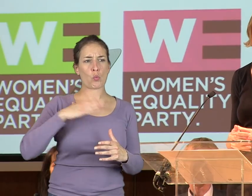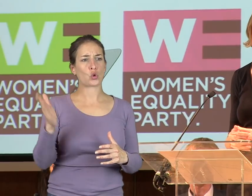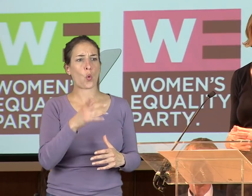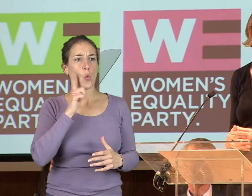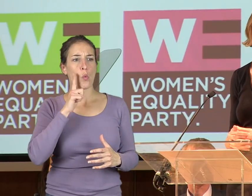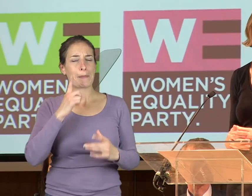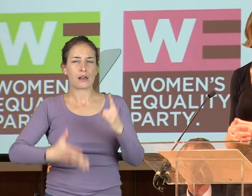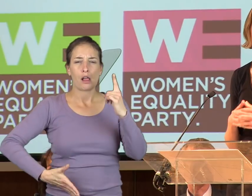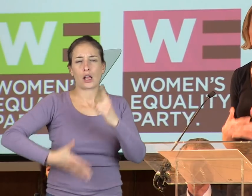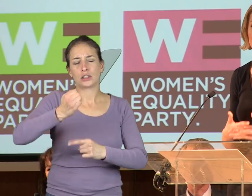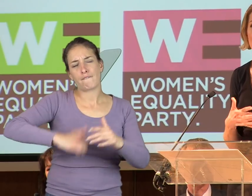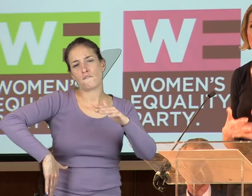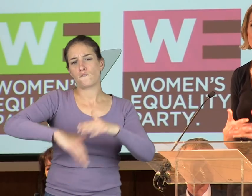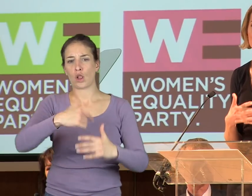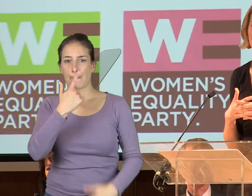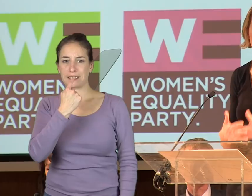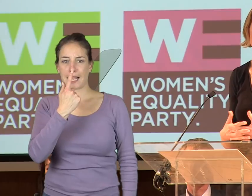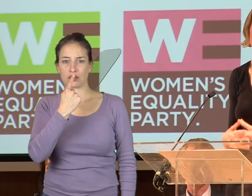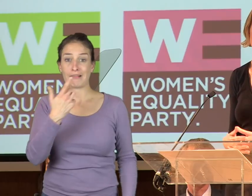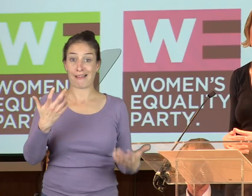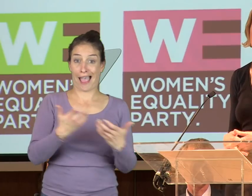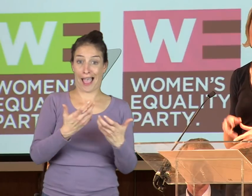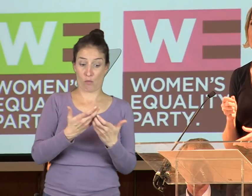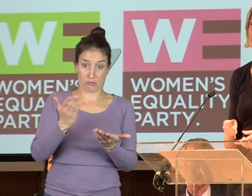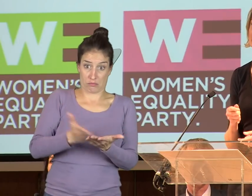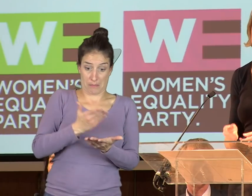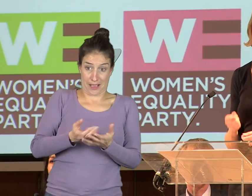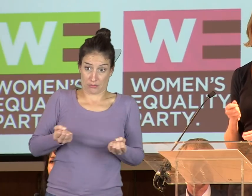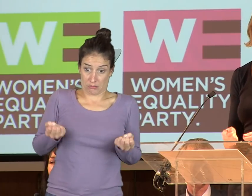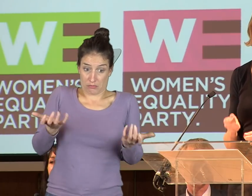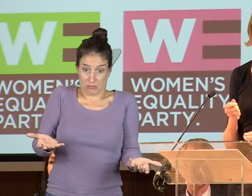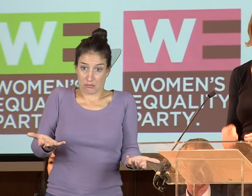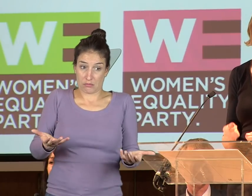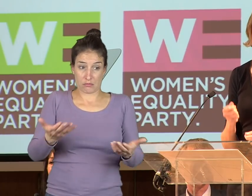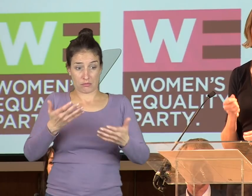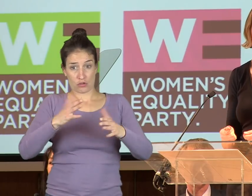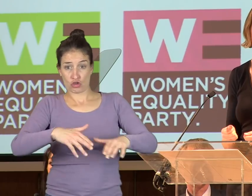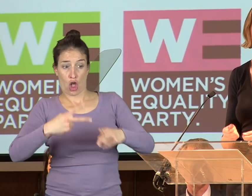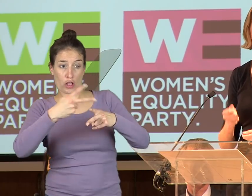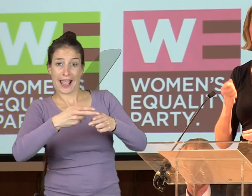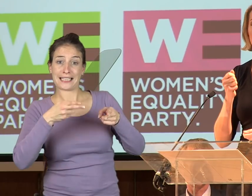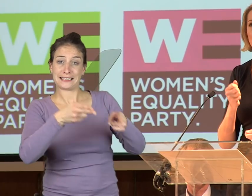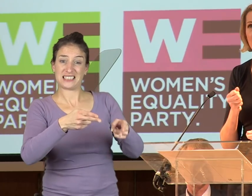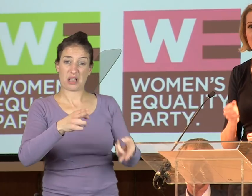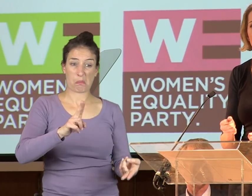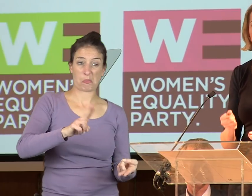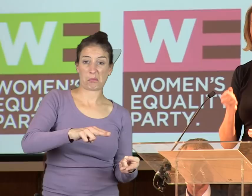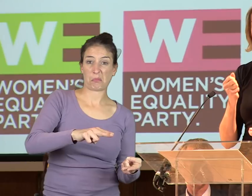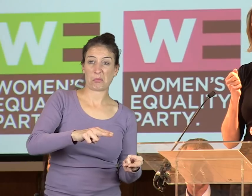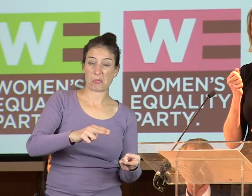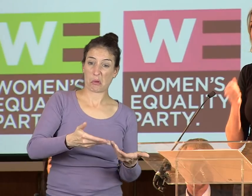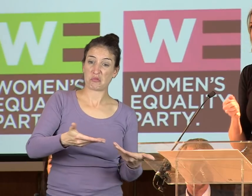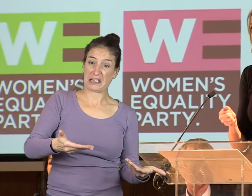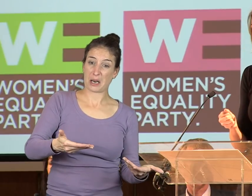cost the earth and doesn't have to be waited for. We believe that government-funded childcare should be